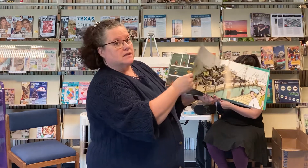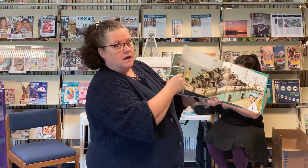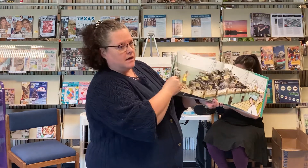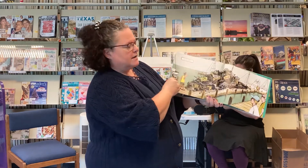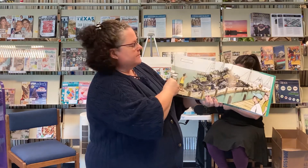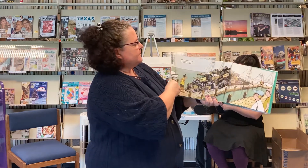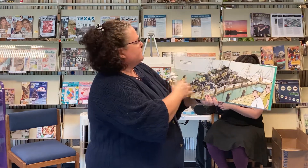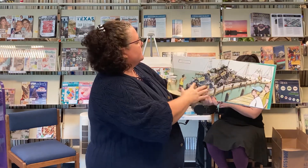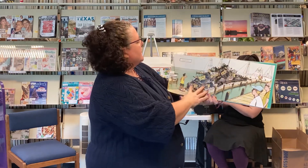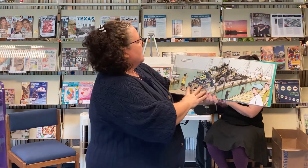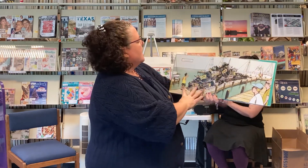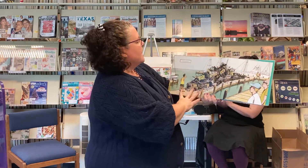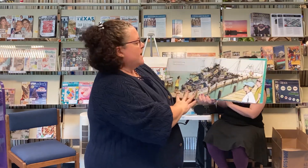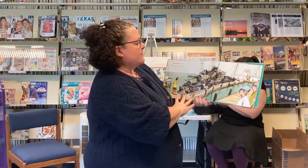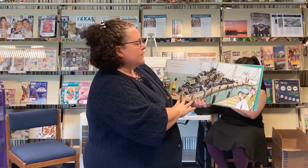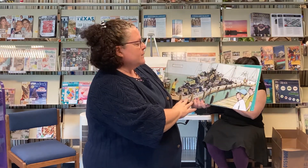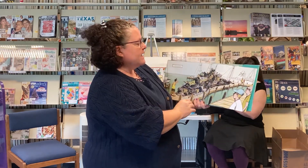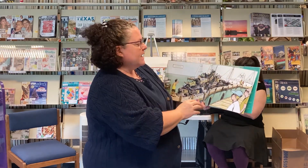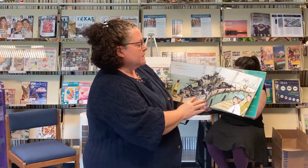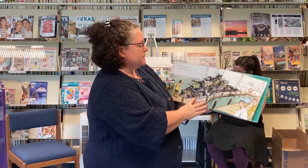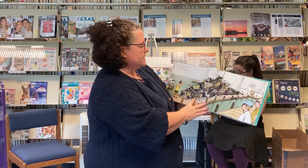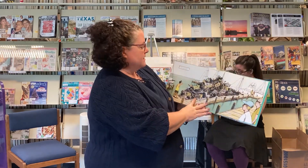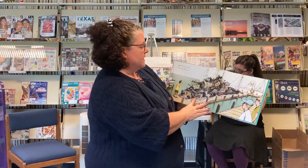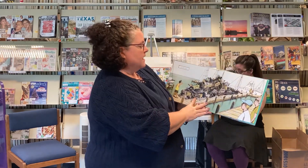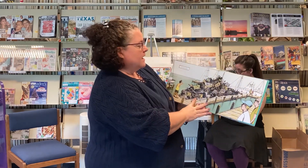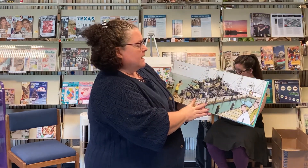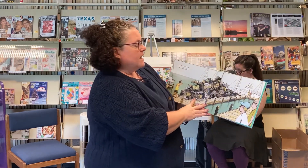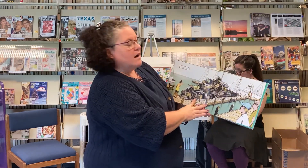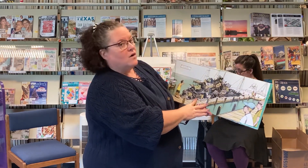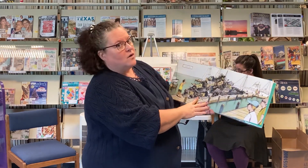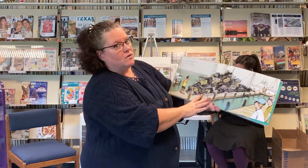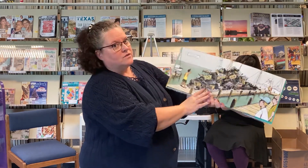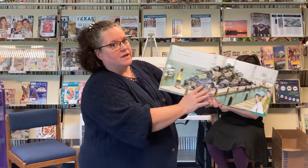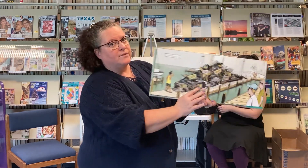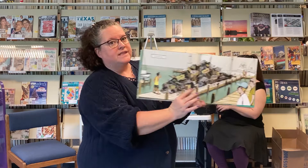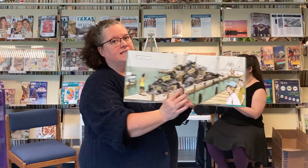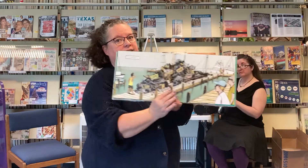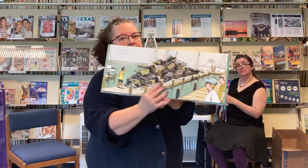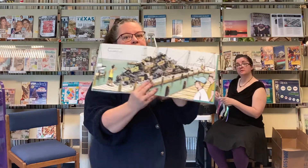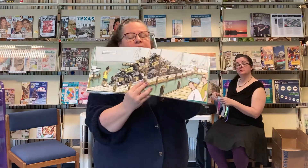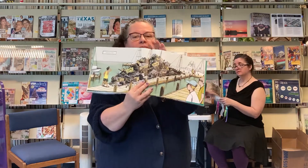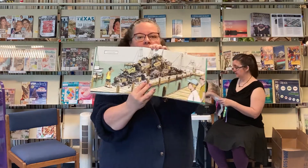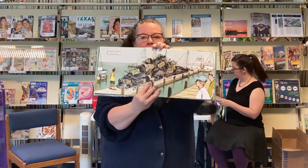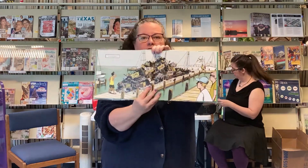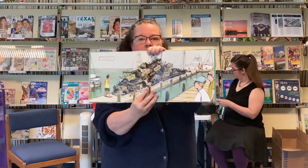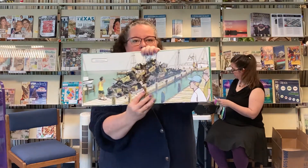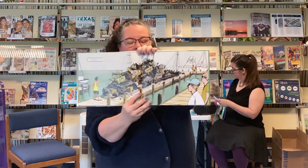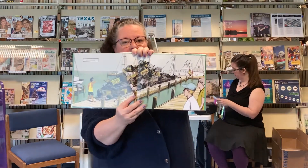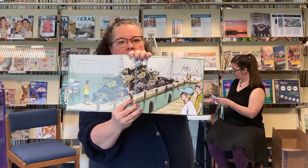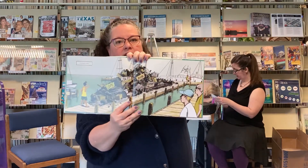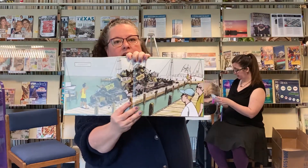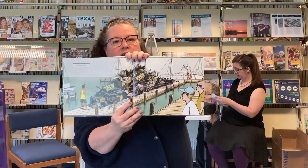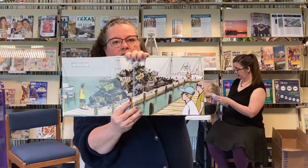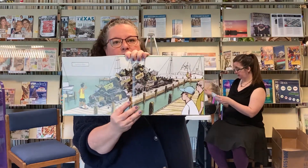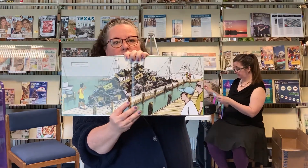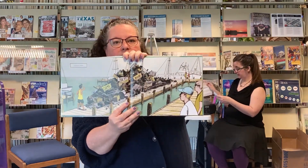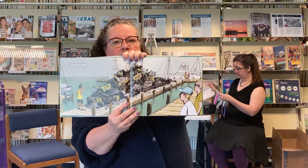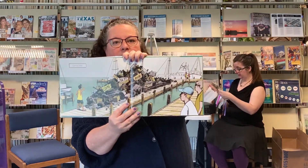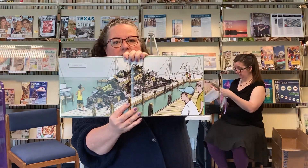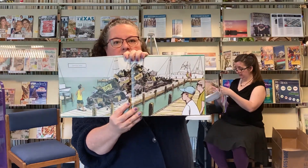lug. Everyone helps. Oh, look at what they did. You can see it. They put everything back on the